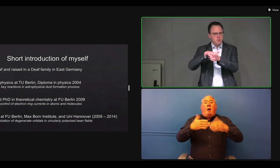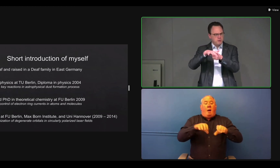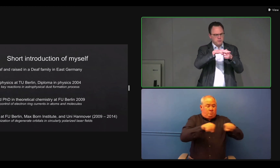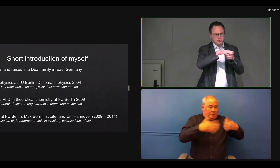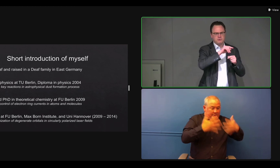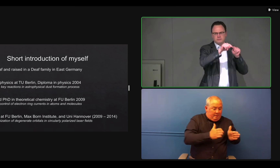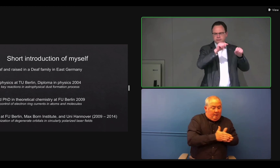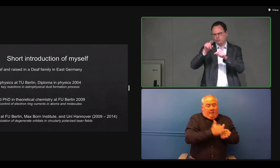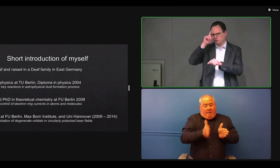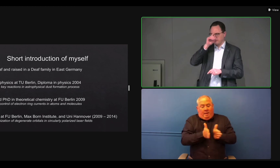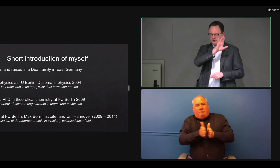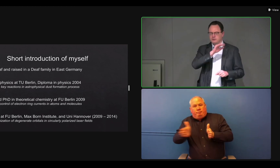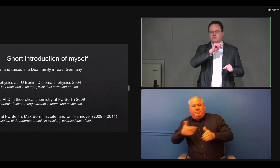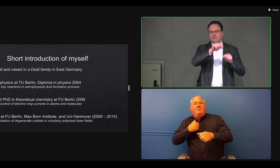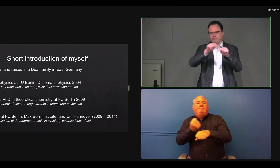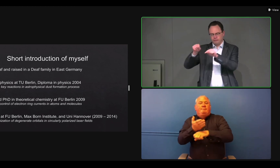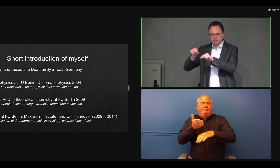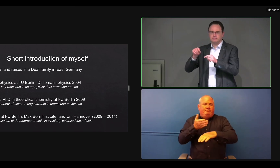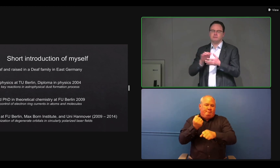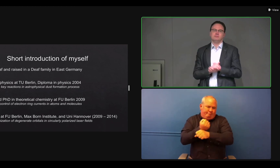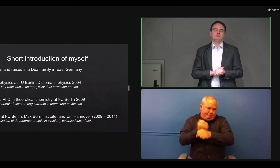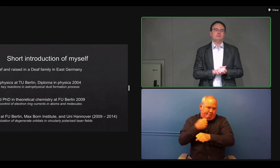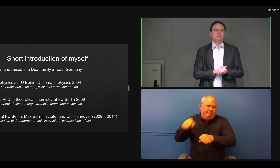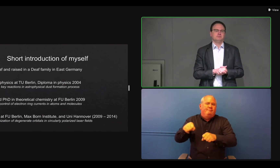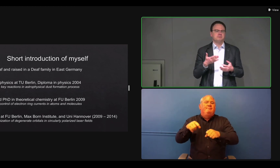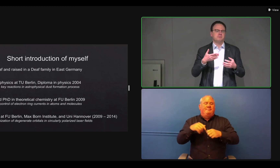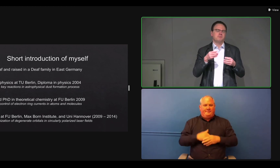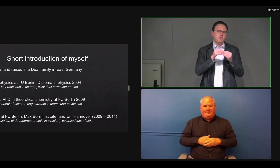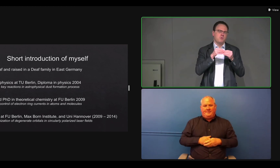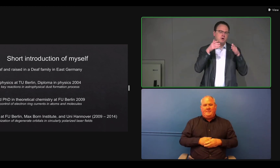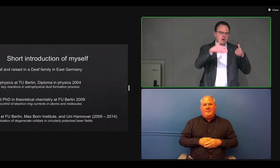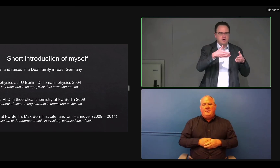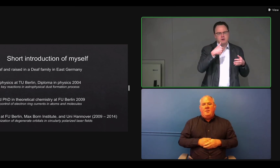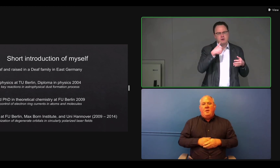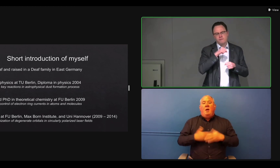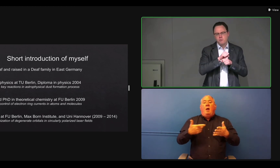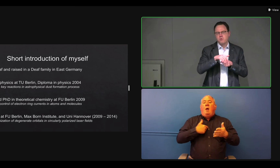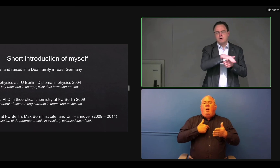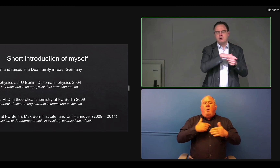psychology, in theoretical chemistry.